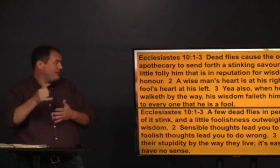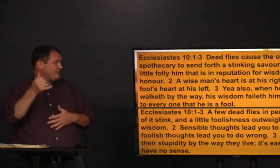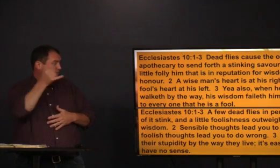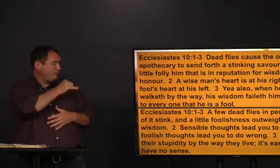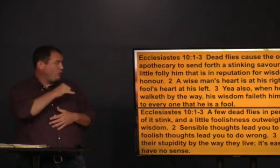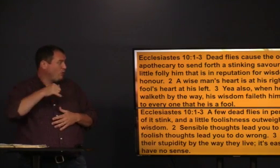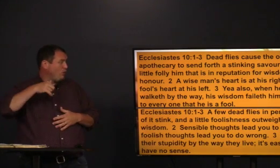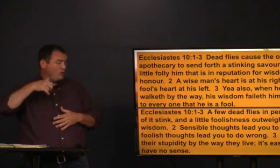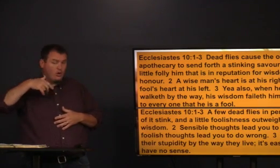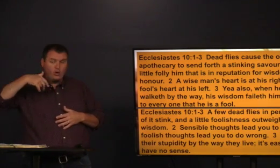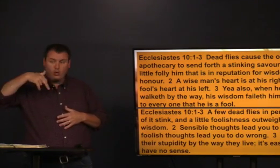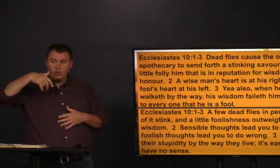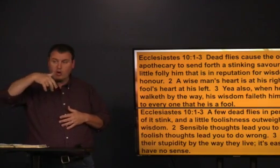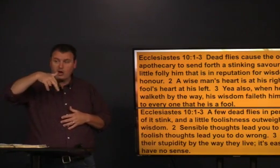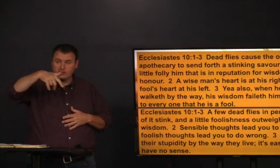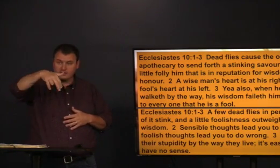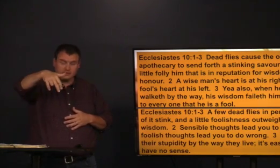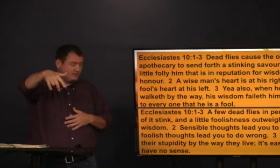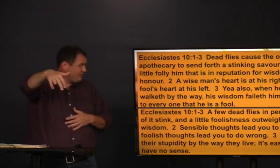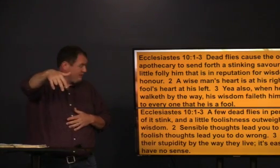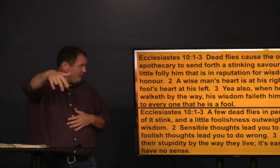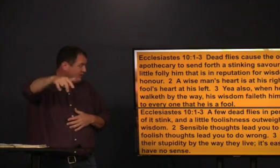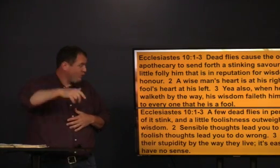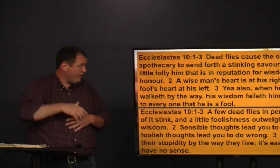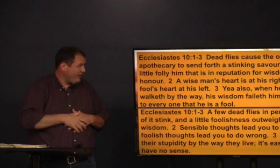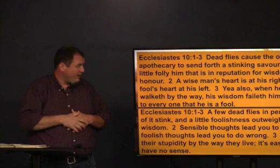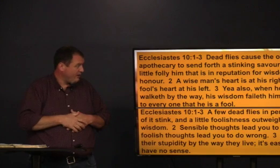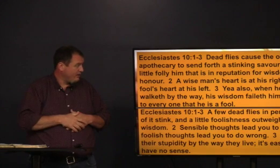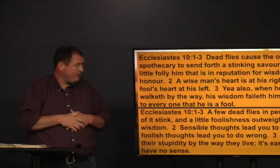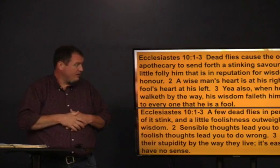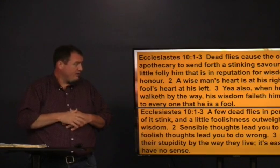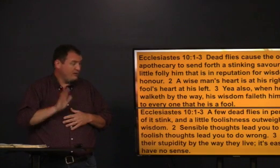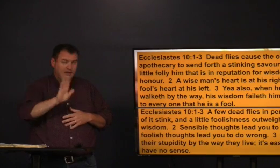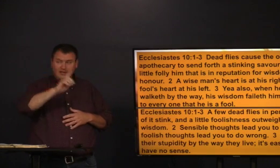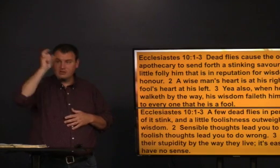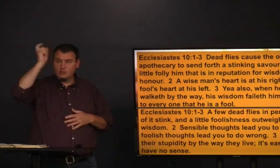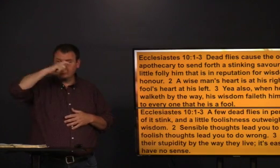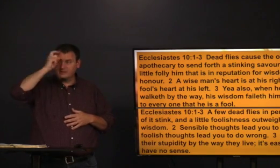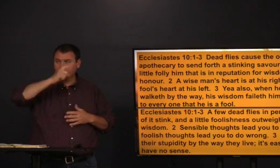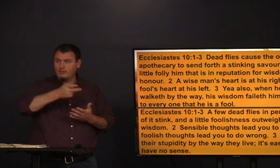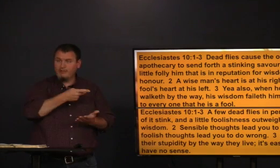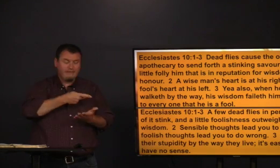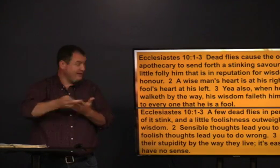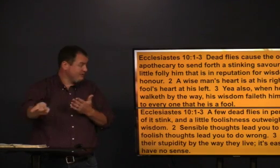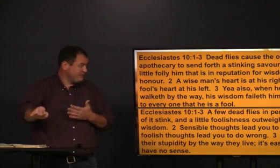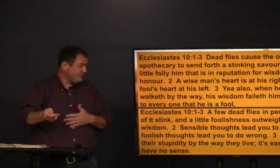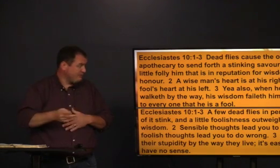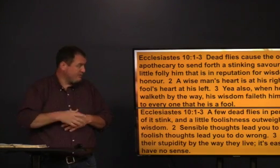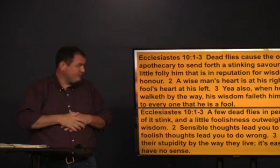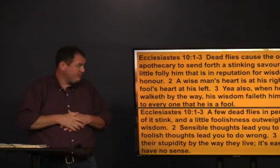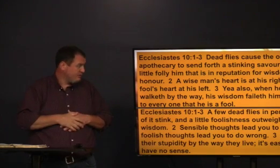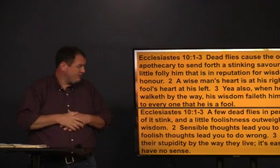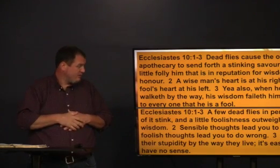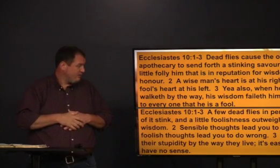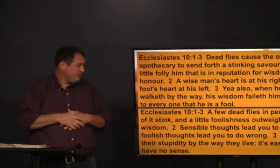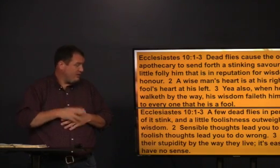is a fool, walks in the way, his wisdom fails him.